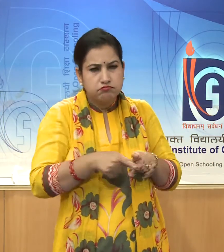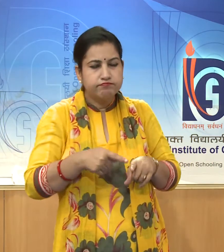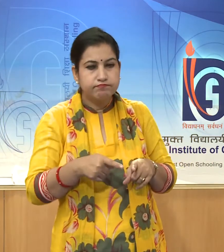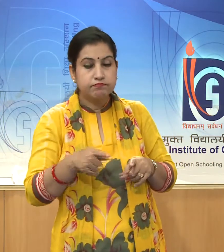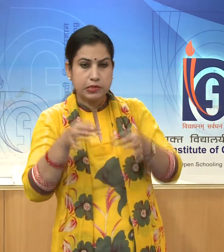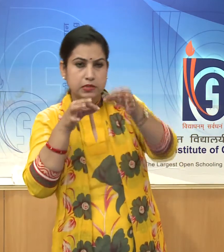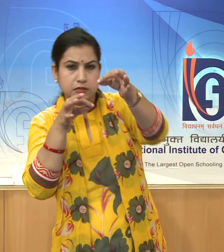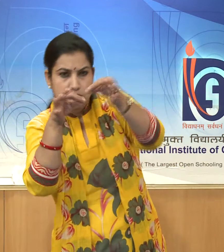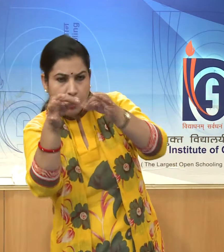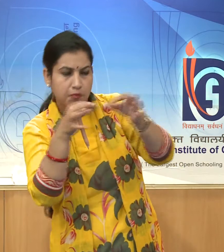the formation